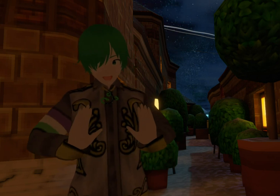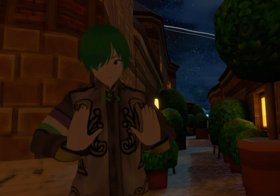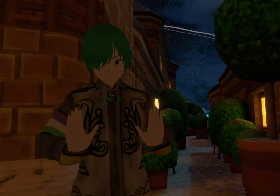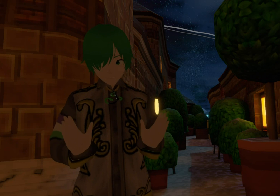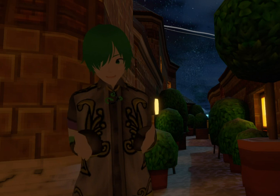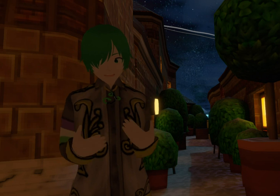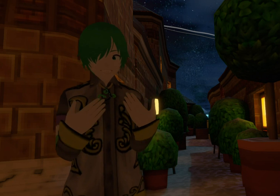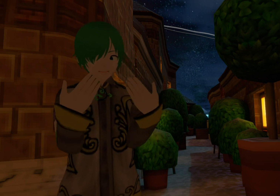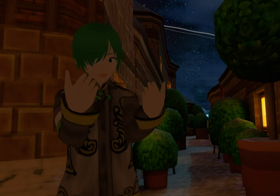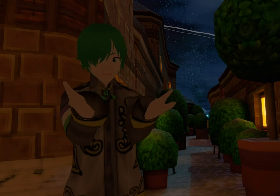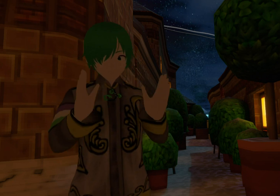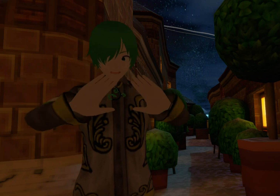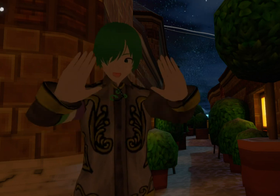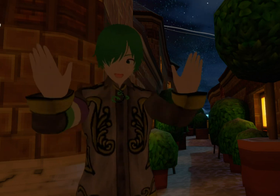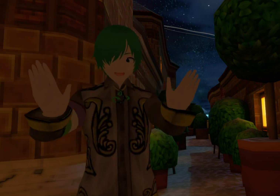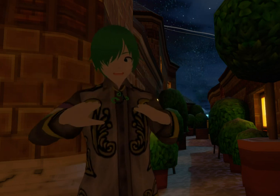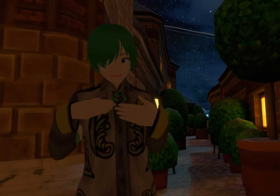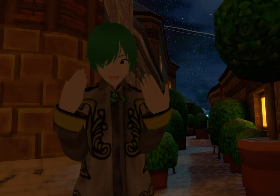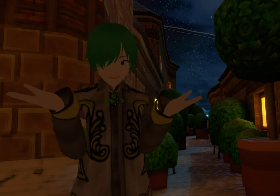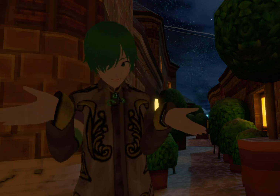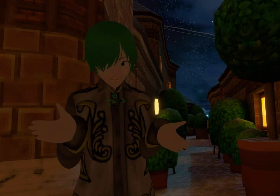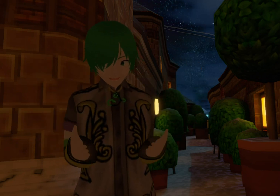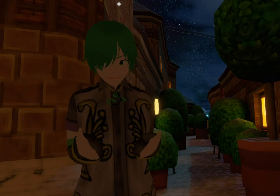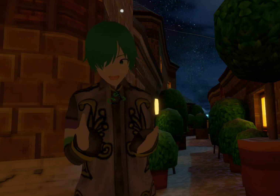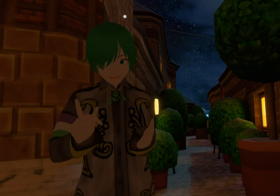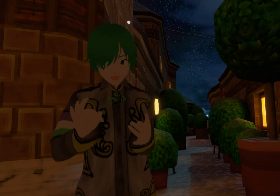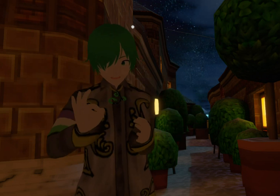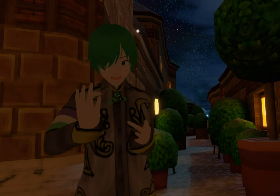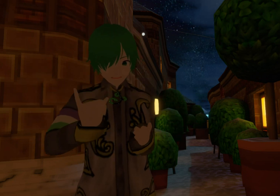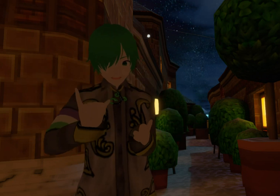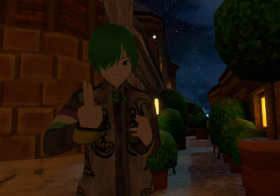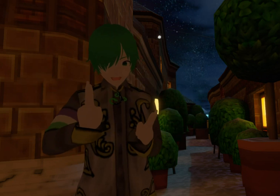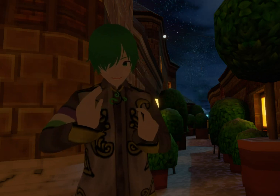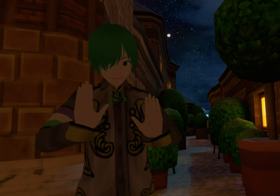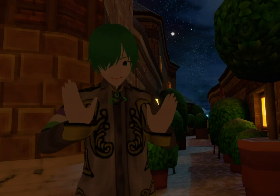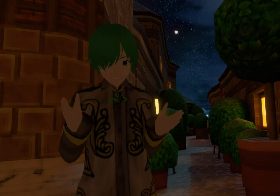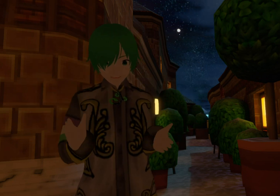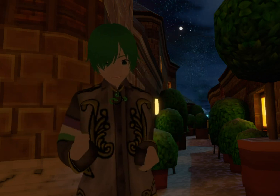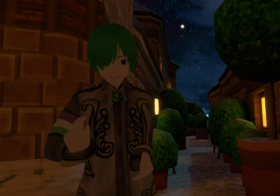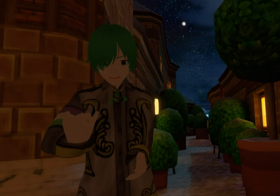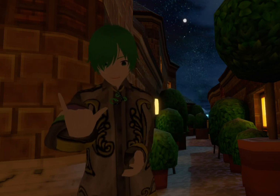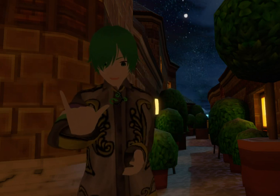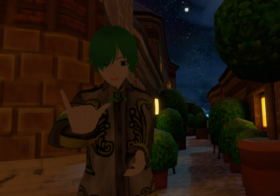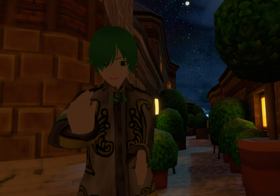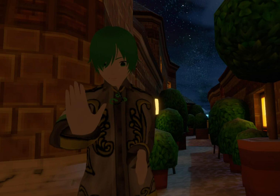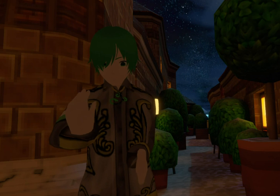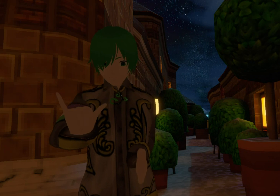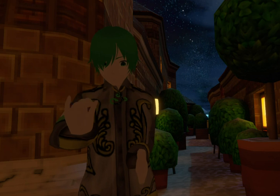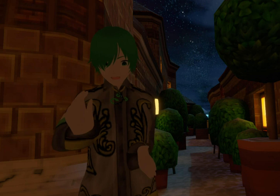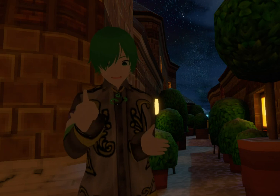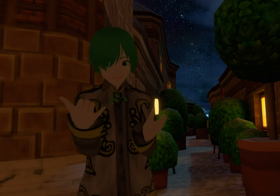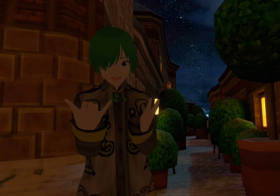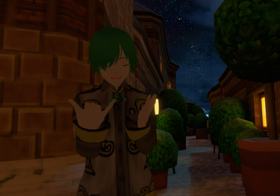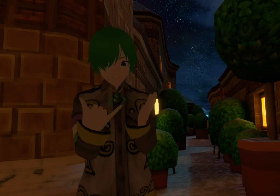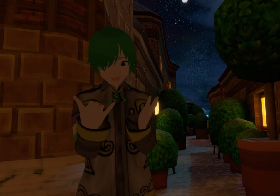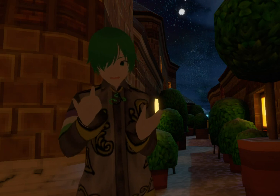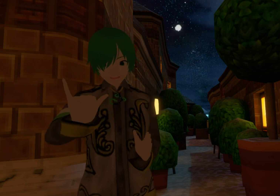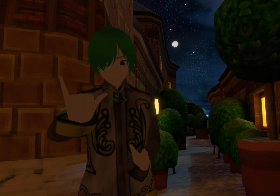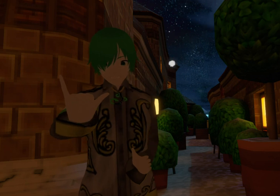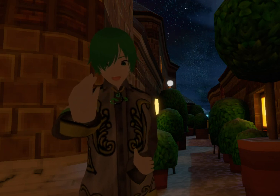the hand shapes. But so I'm geeking out over like little sign language things that I can do here. And that threw me off, because usually